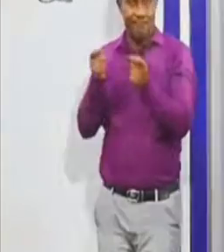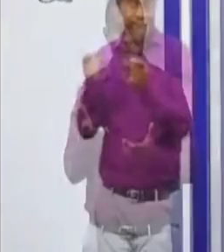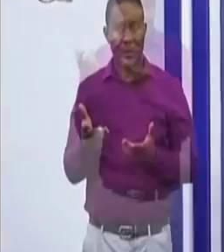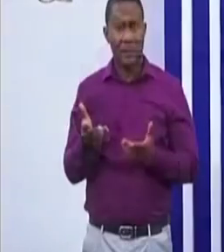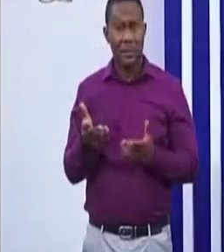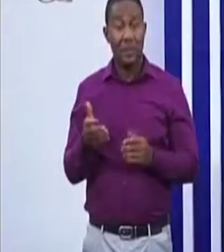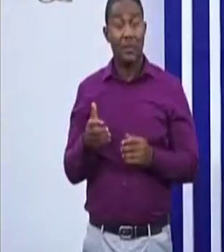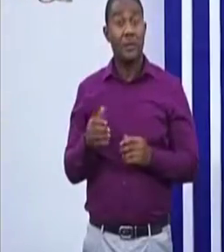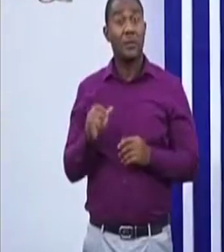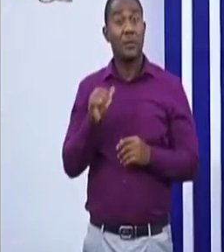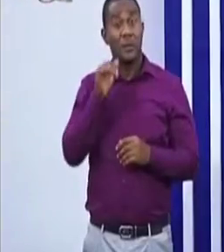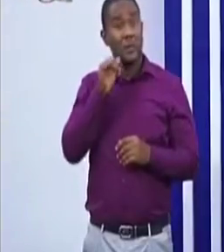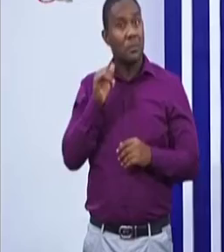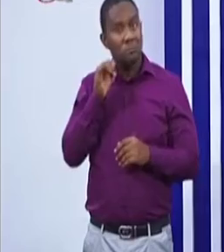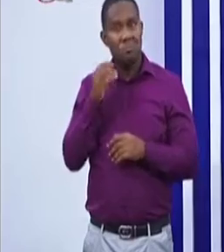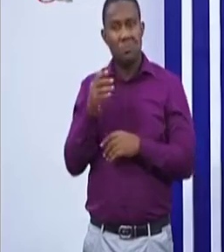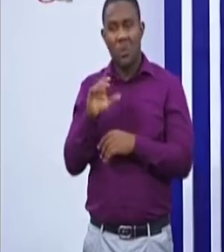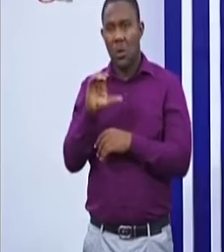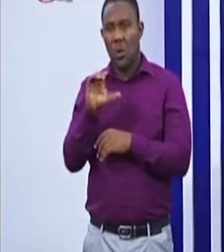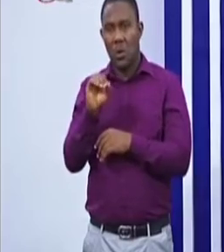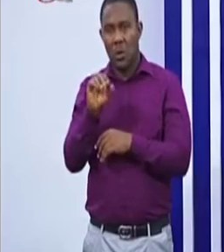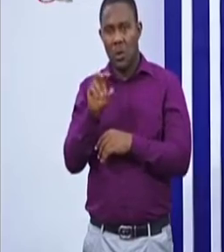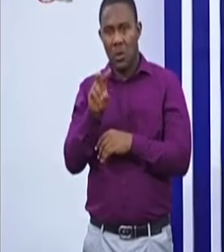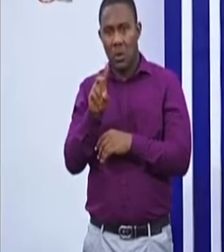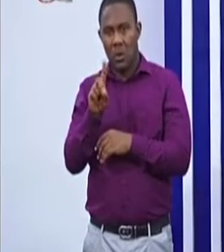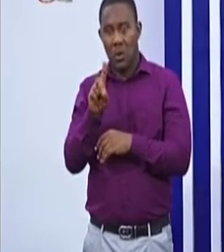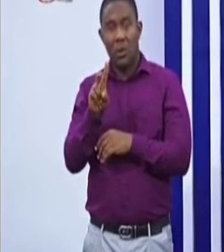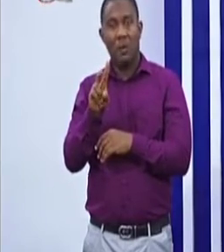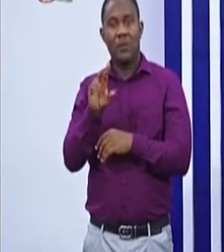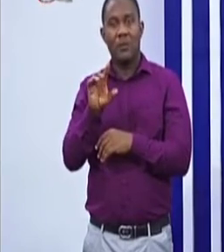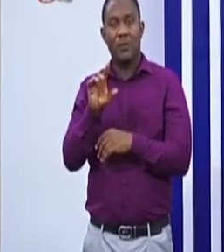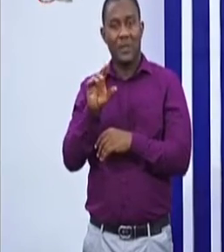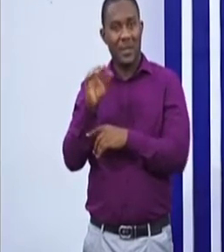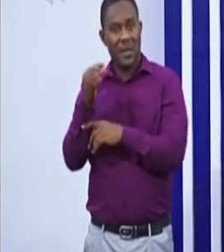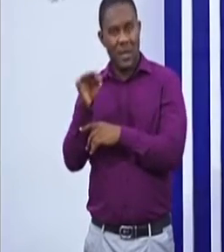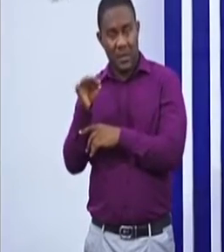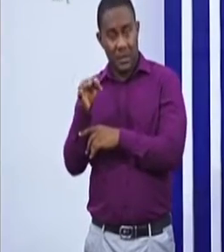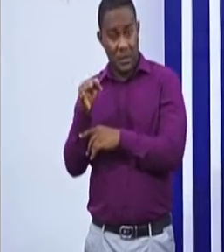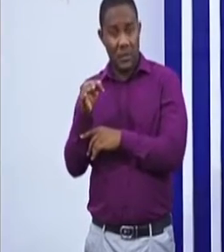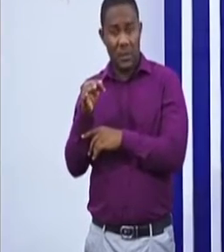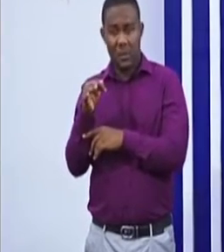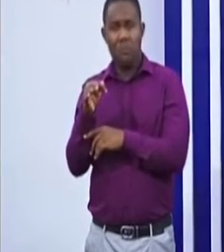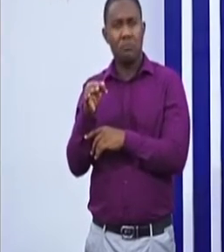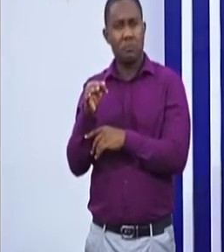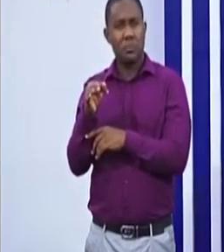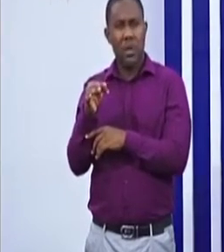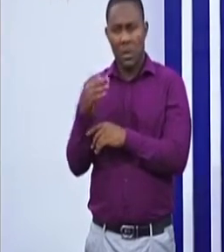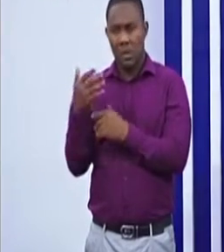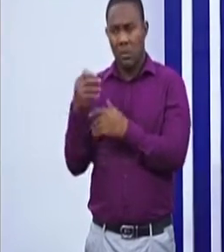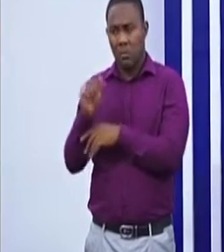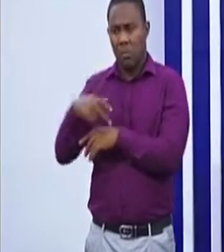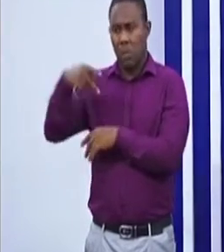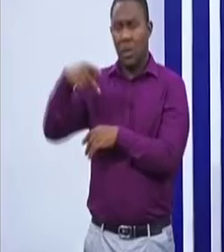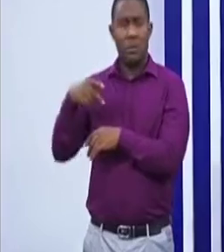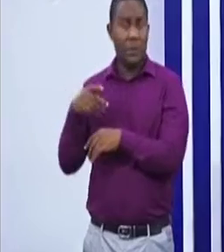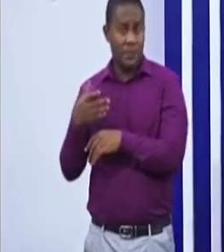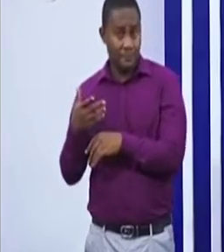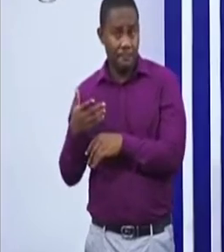ne nsa ahyɛ kataa bi ase sɛ 19 Symptom Tracker application ɛno nyɛ